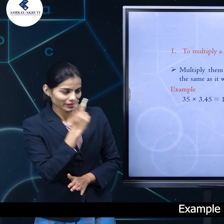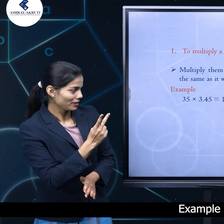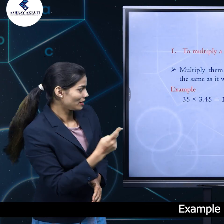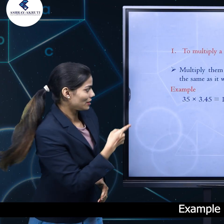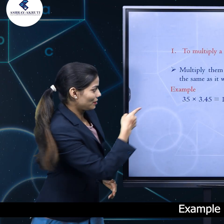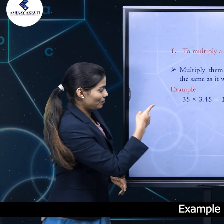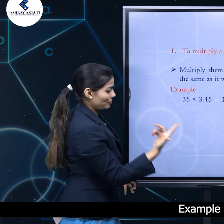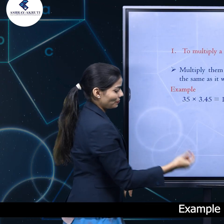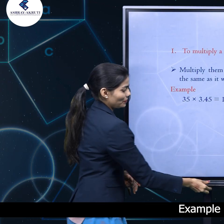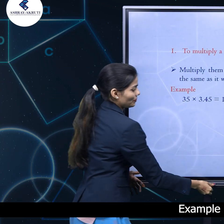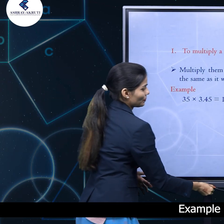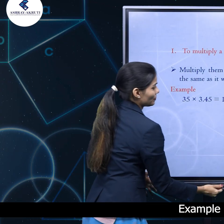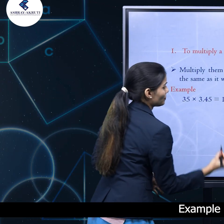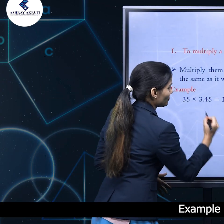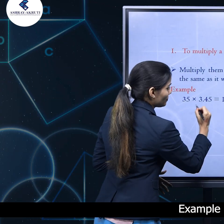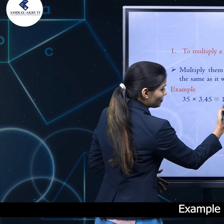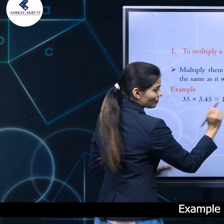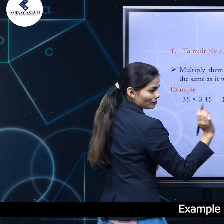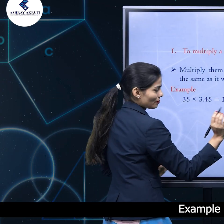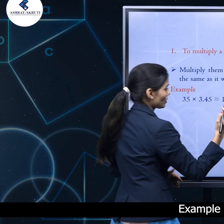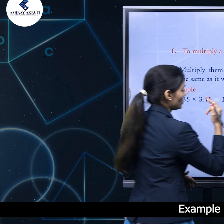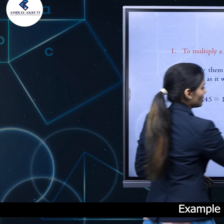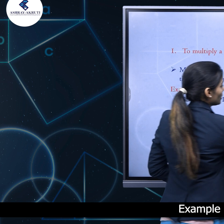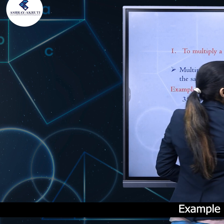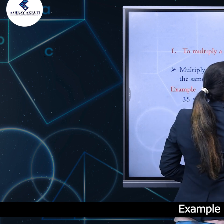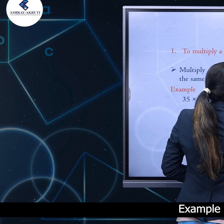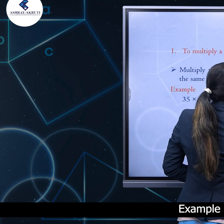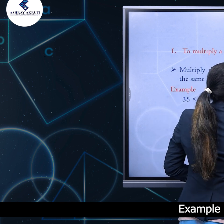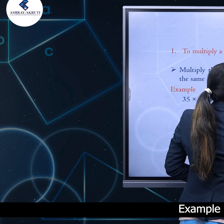Example: 35 into 3.45